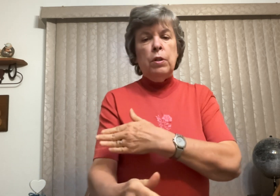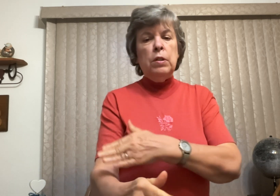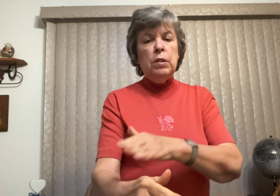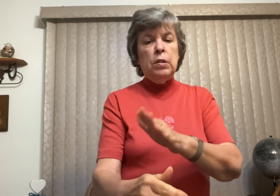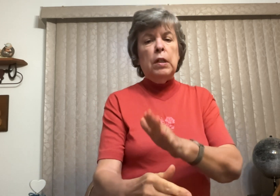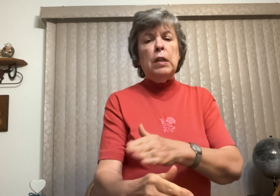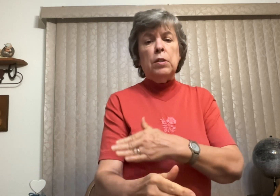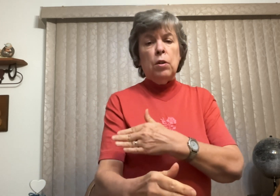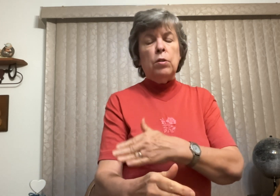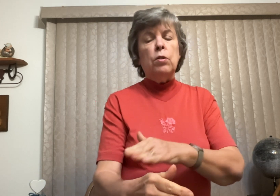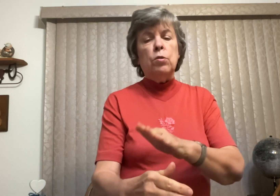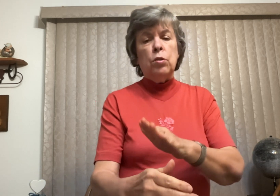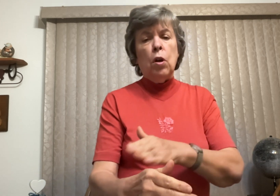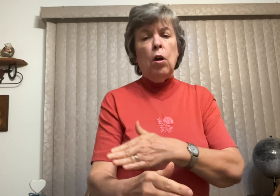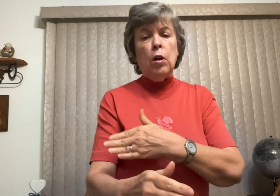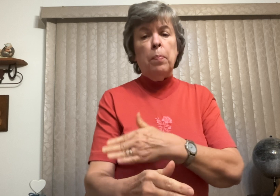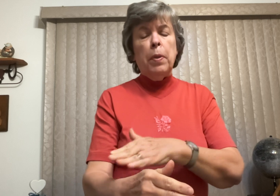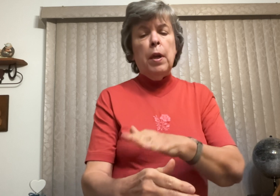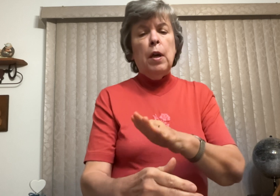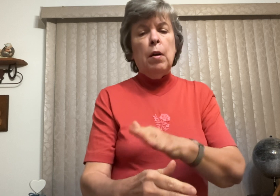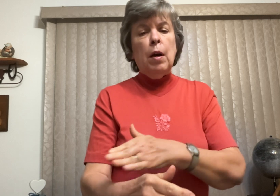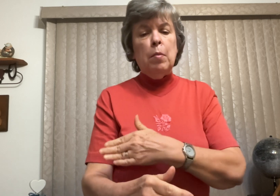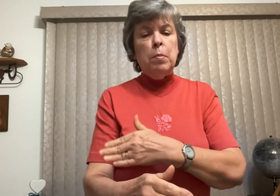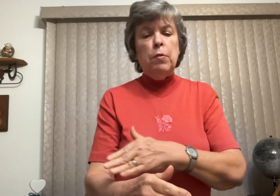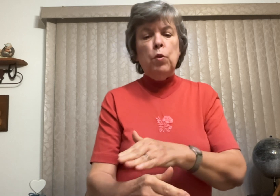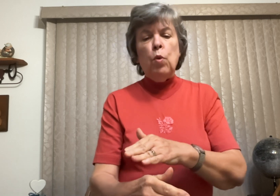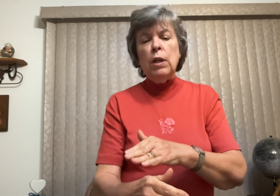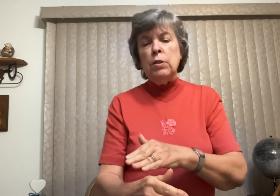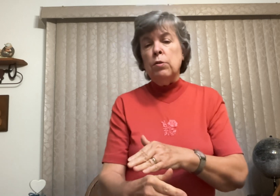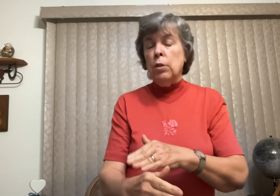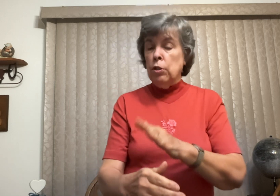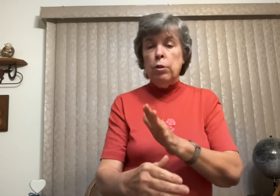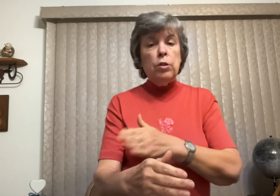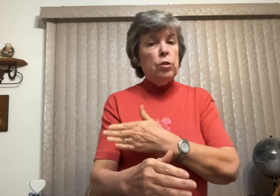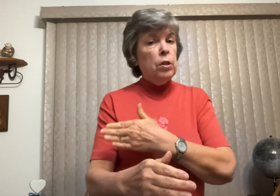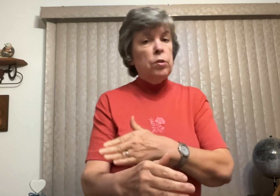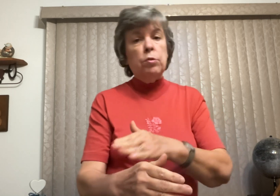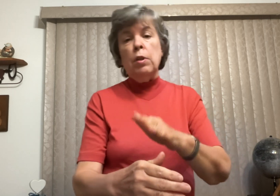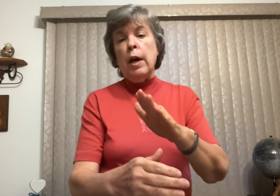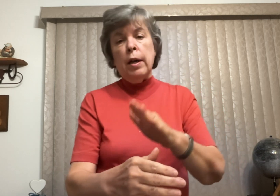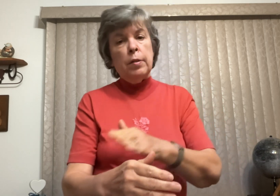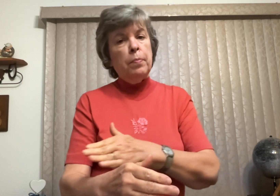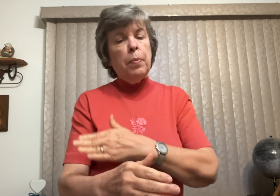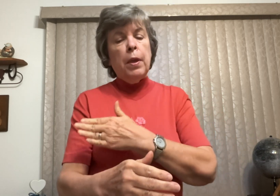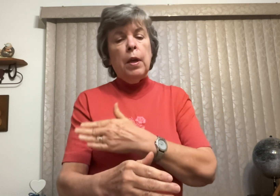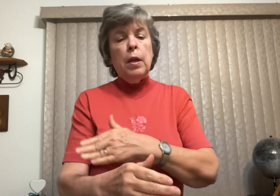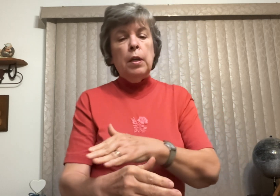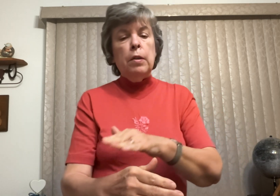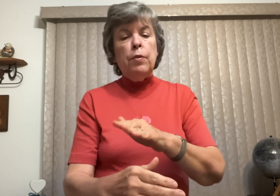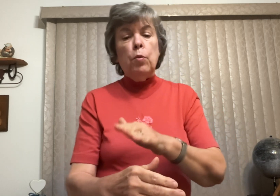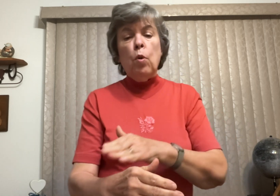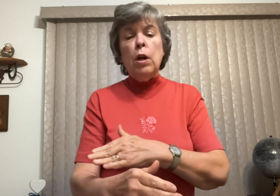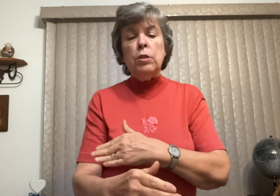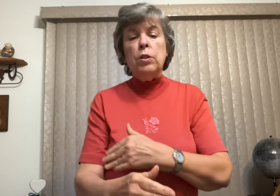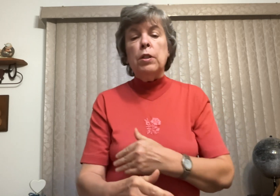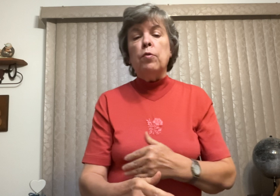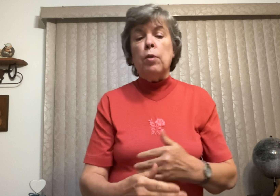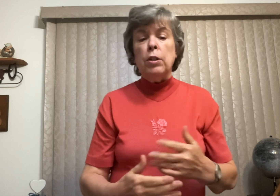is sing, it's also song. If you want to, and you can just do that. If you want to